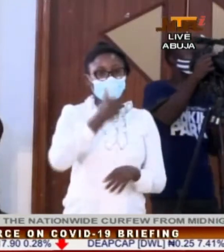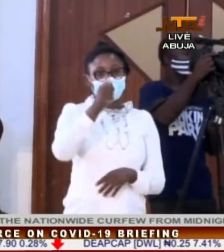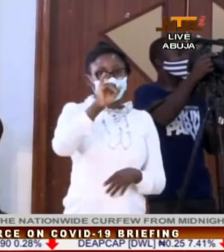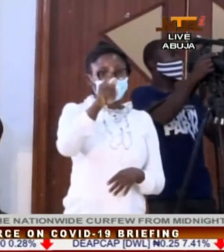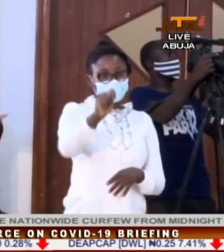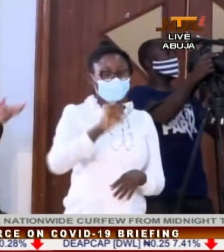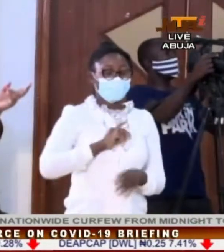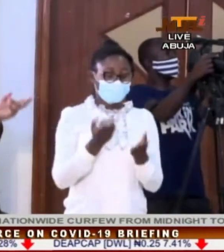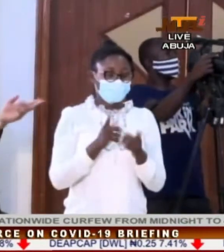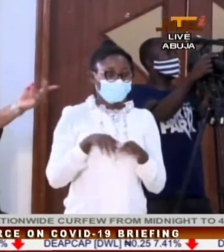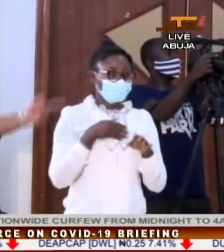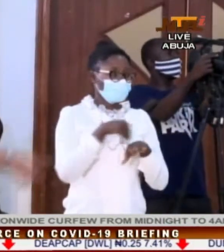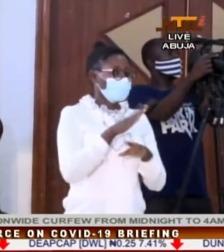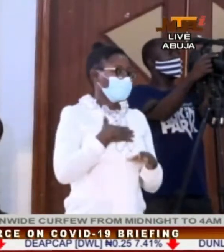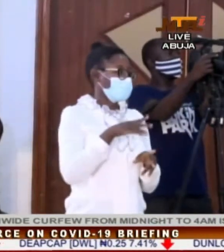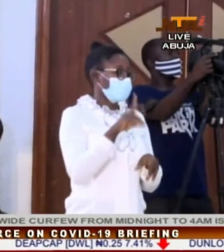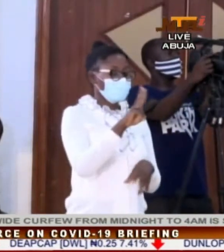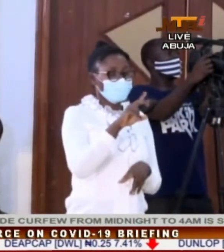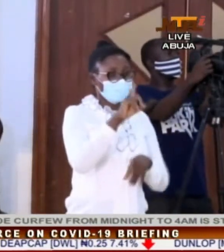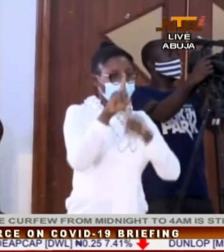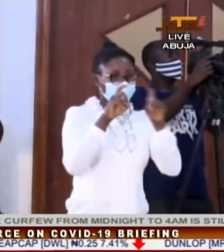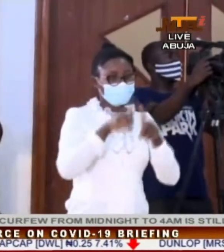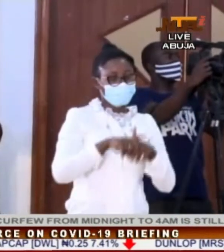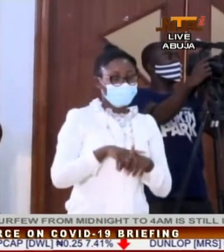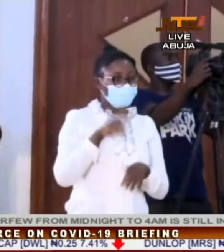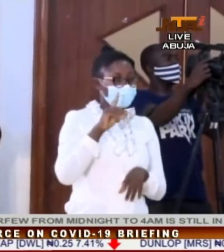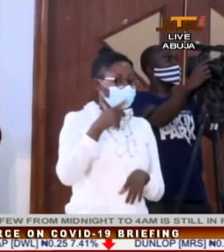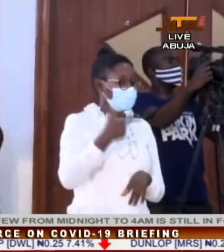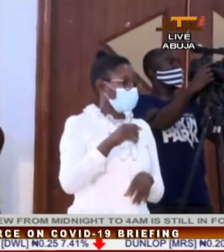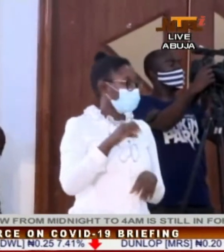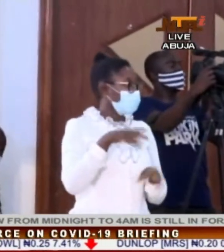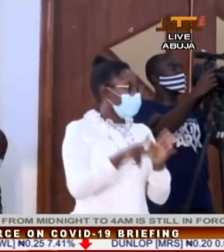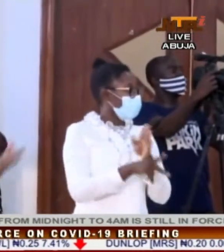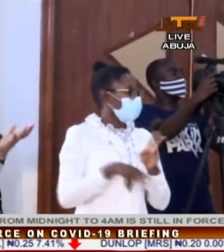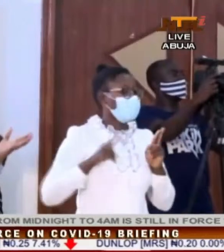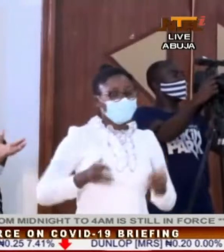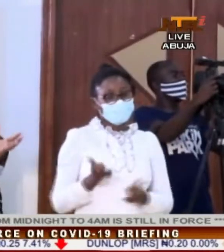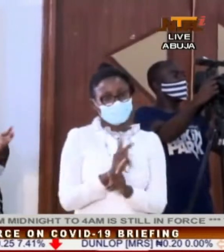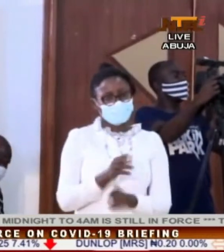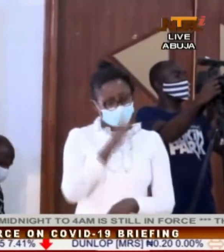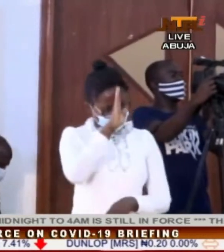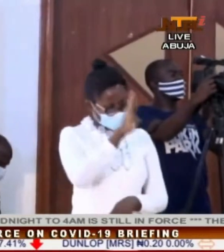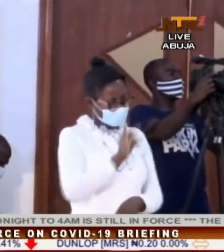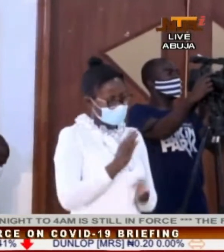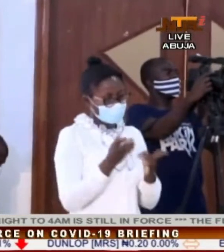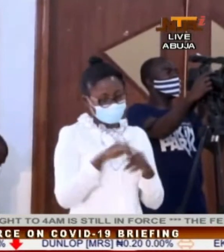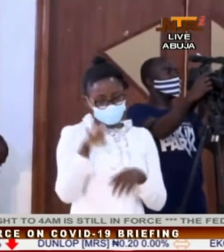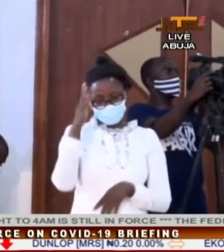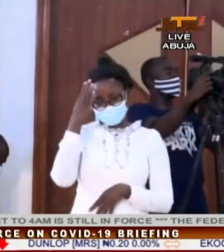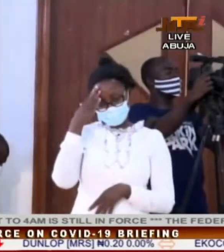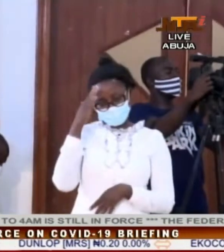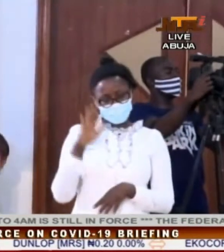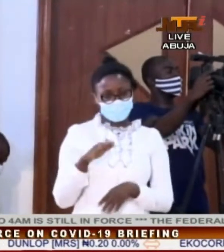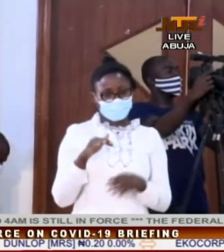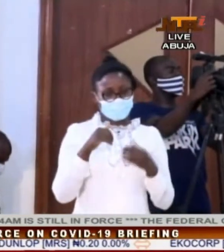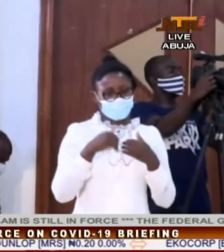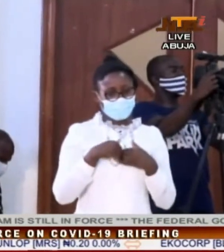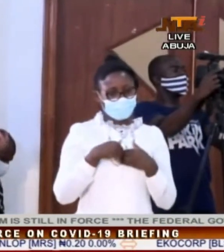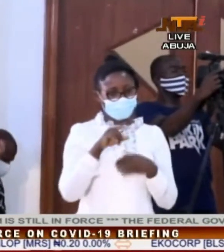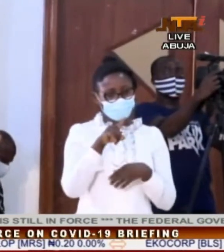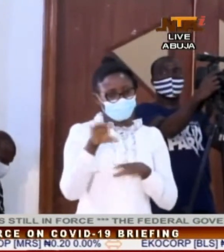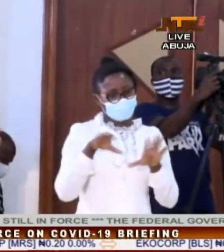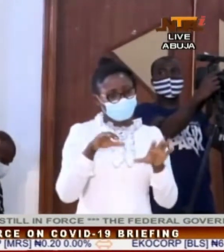to direct my two questions to the DG of Primary Health Care. So I want to know, have there been any